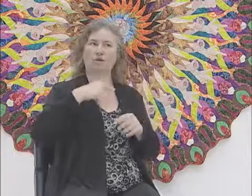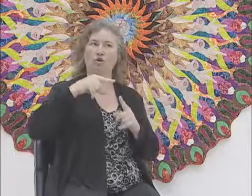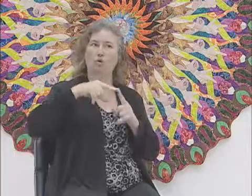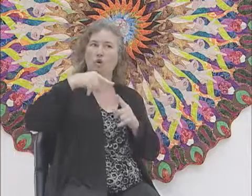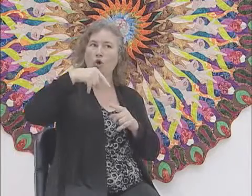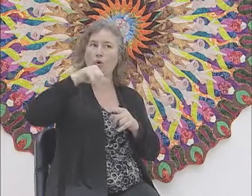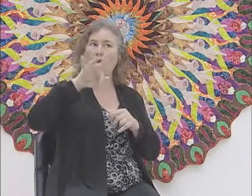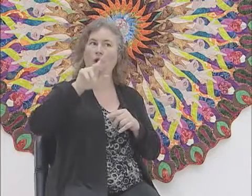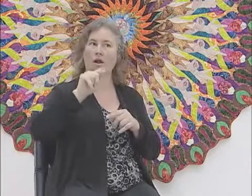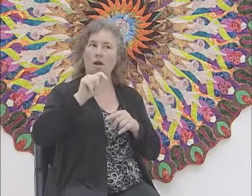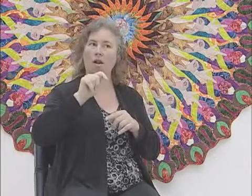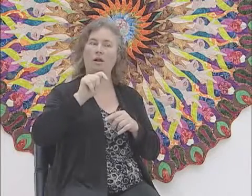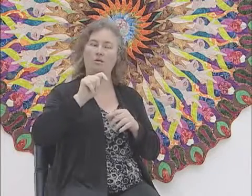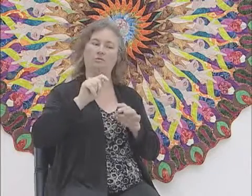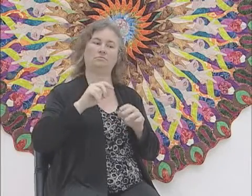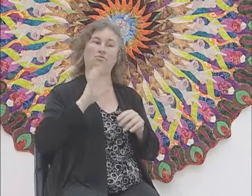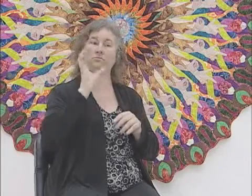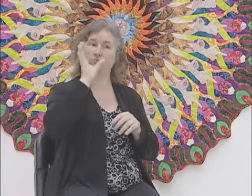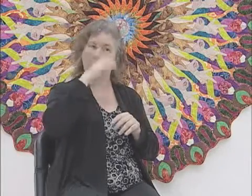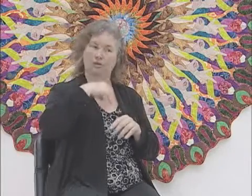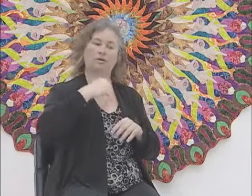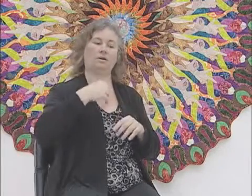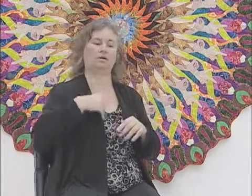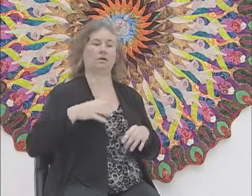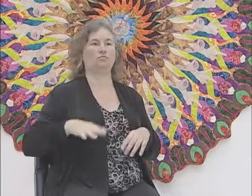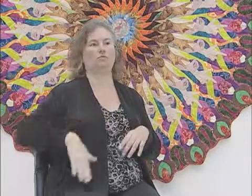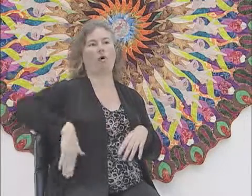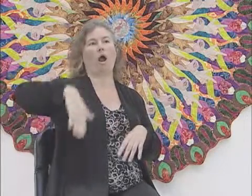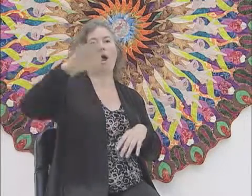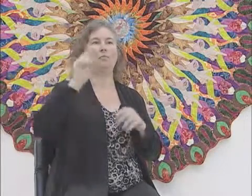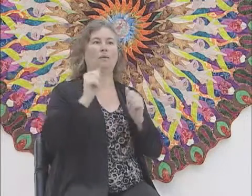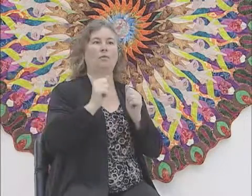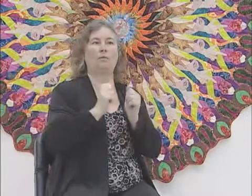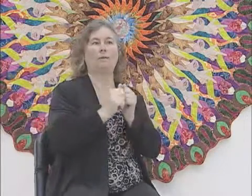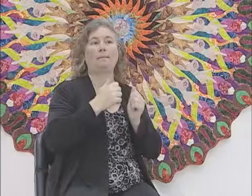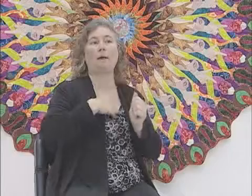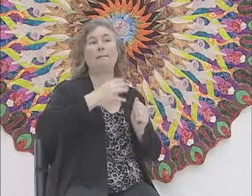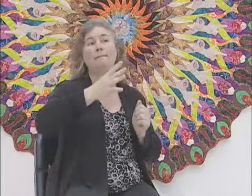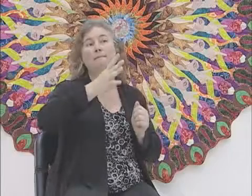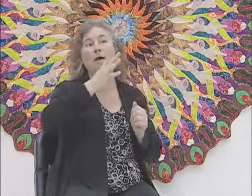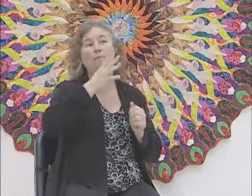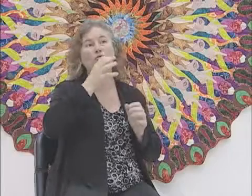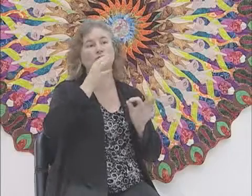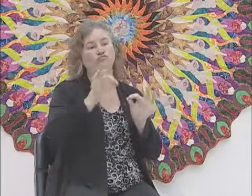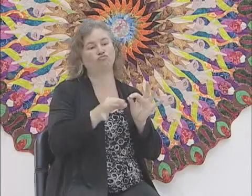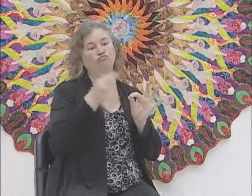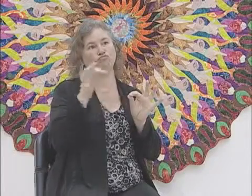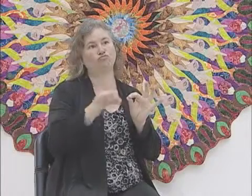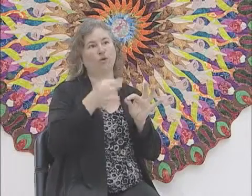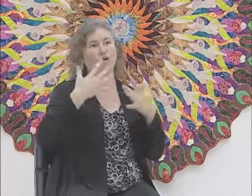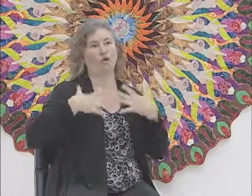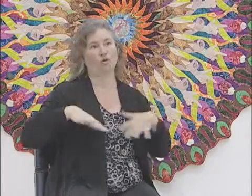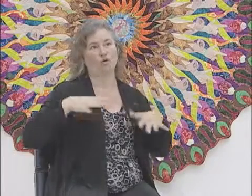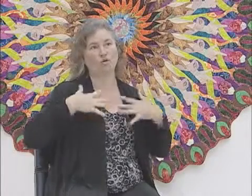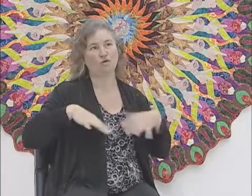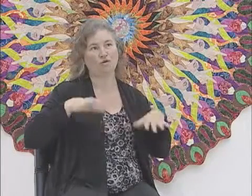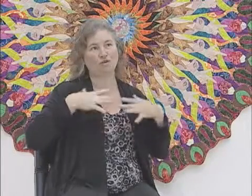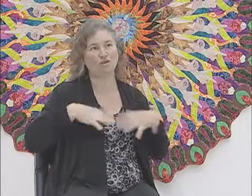Now, what first captivated me about quilting is an interesting story. As I grew up, I always played